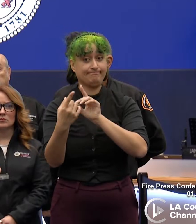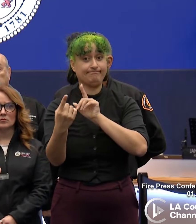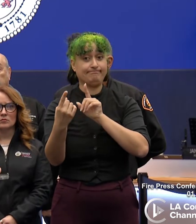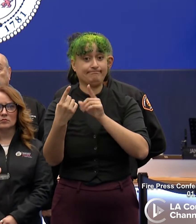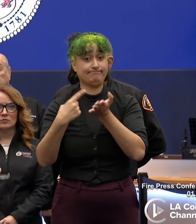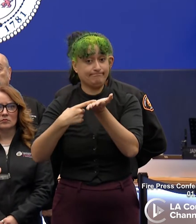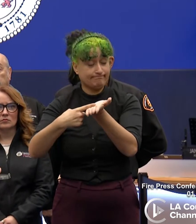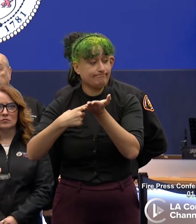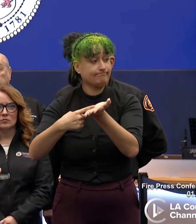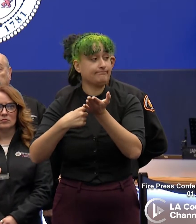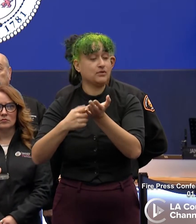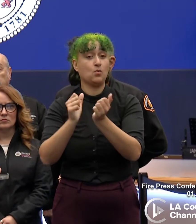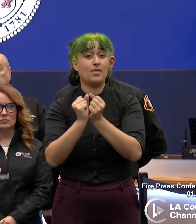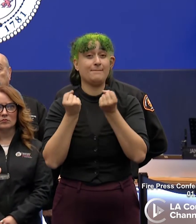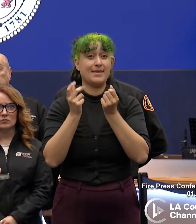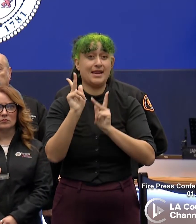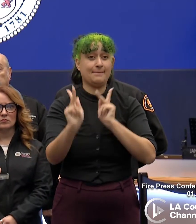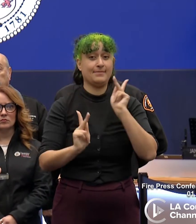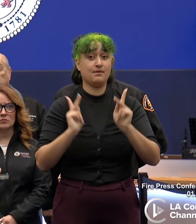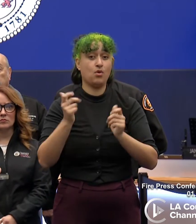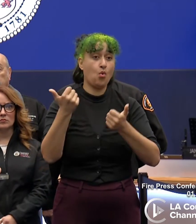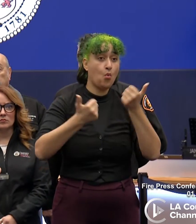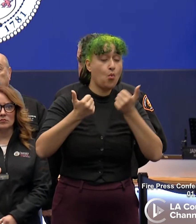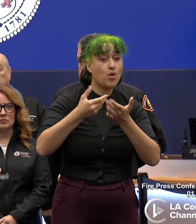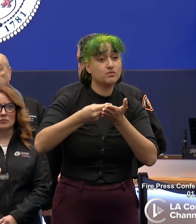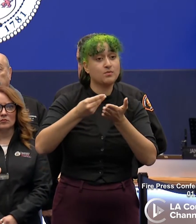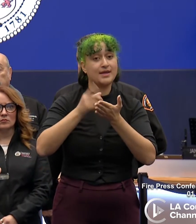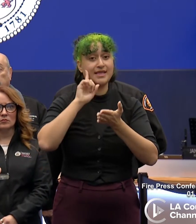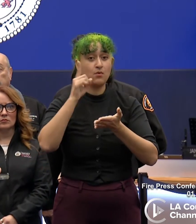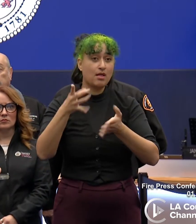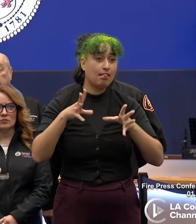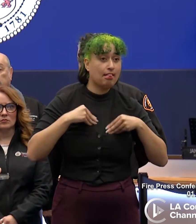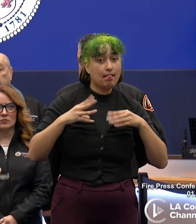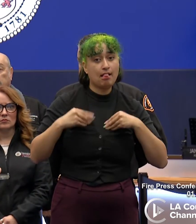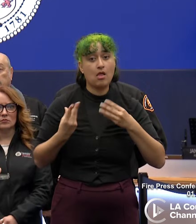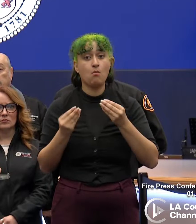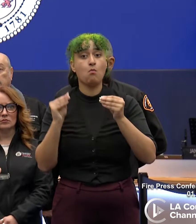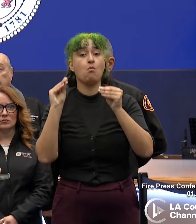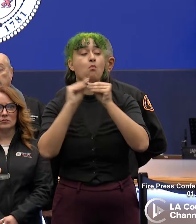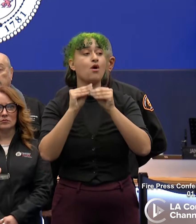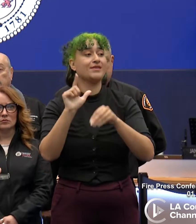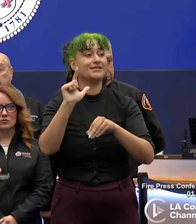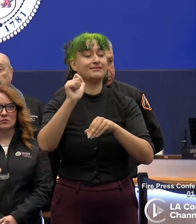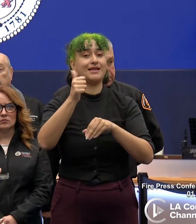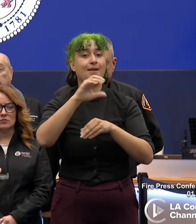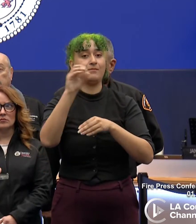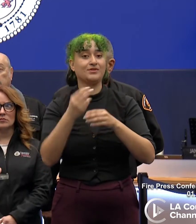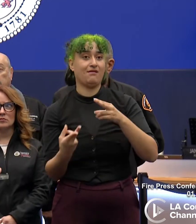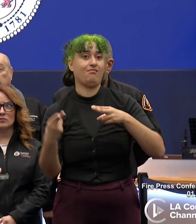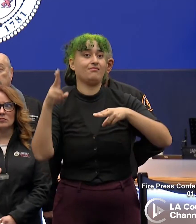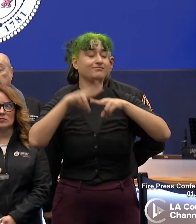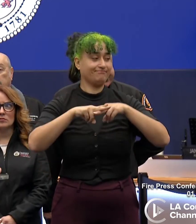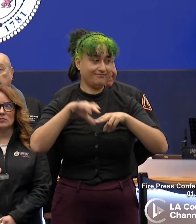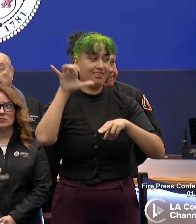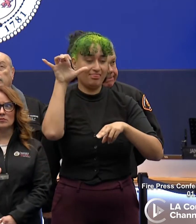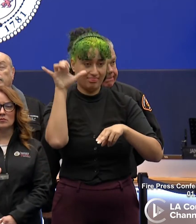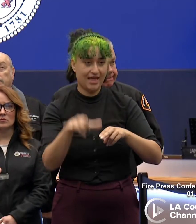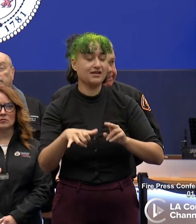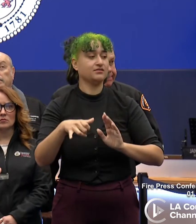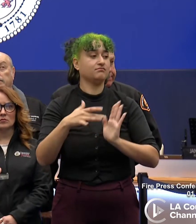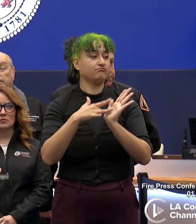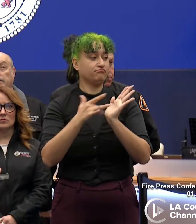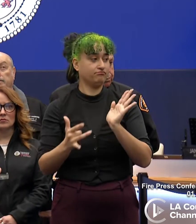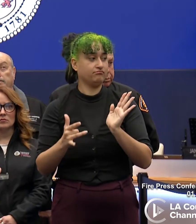discussion amongst different people as to which price they're going to take that is more than 10% ahead, they're engaging in price